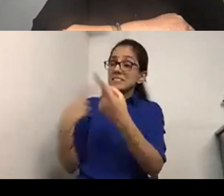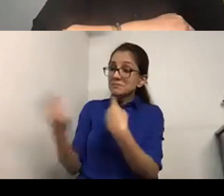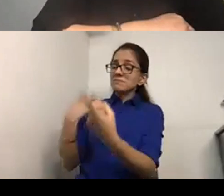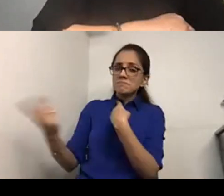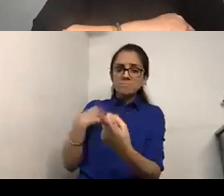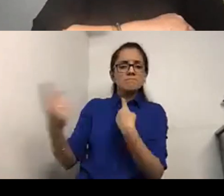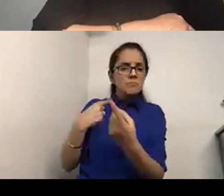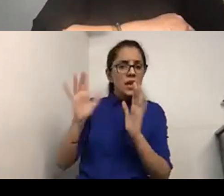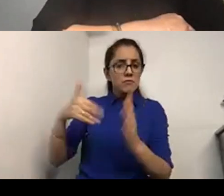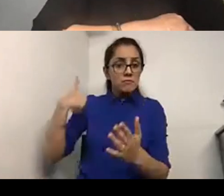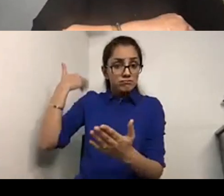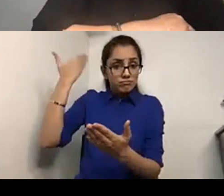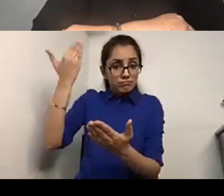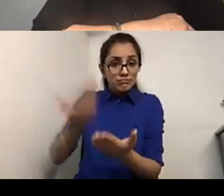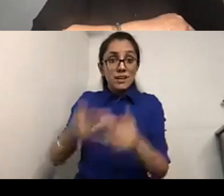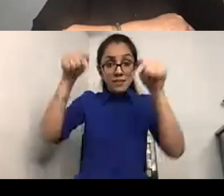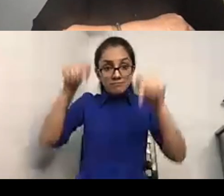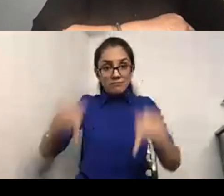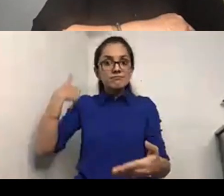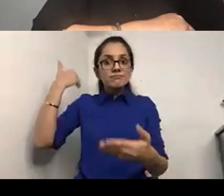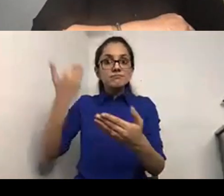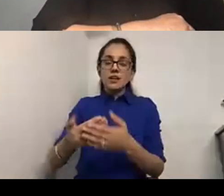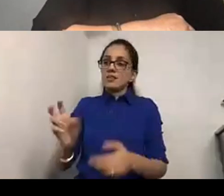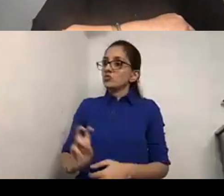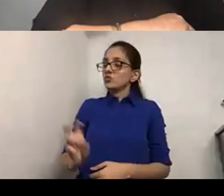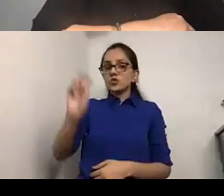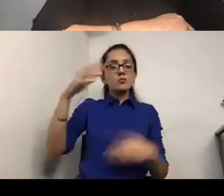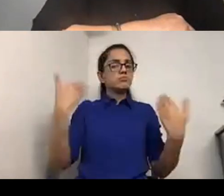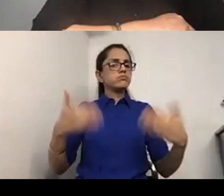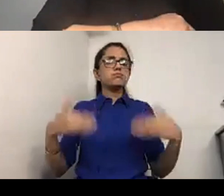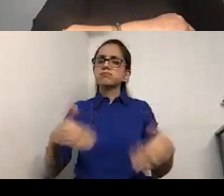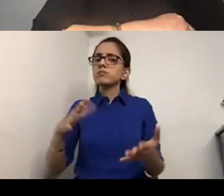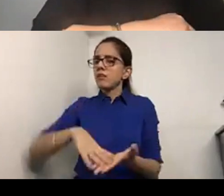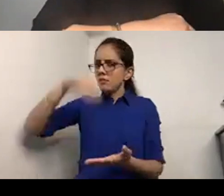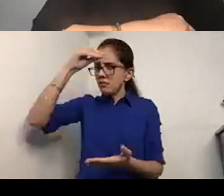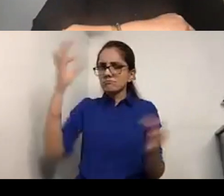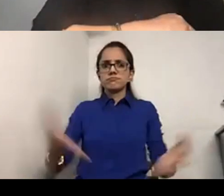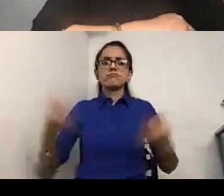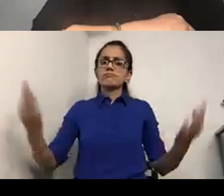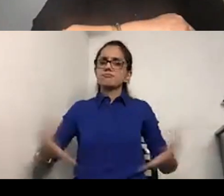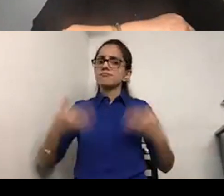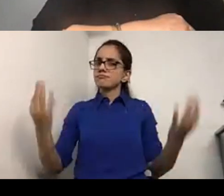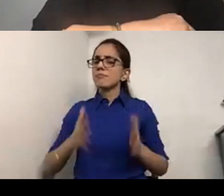to the time we are sitting here today, the journey has been phenomenal, to say the least.